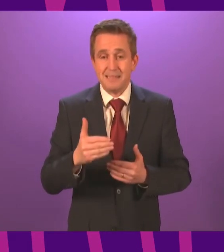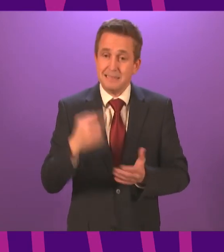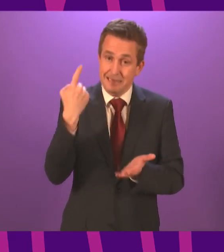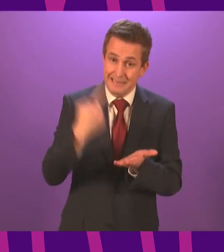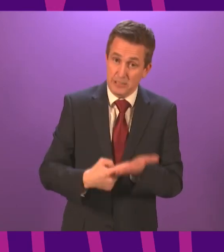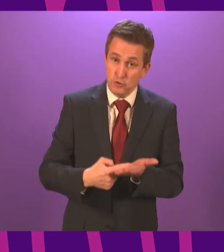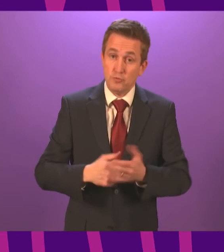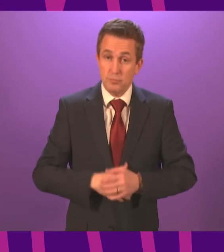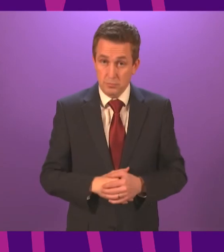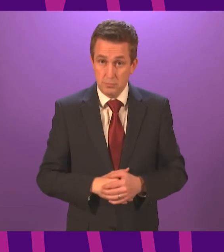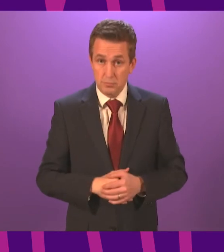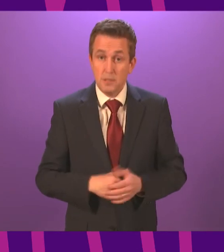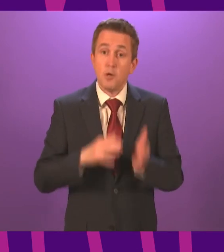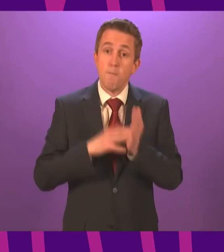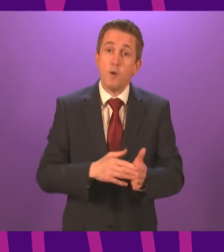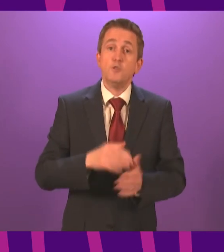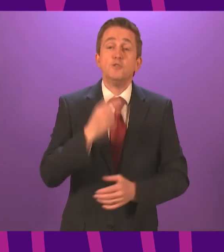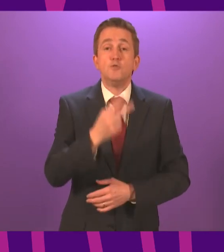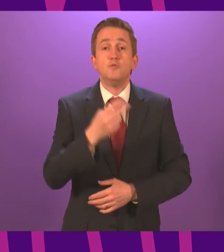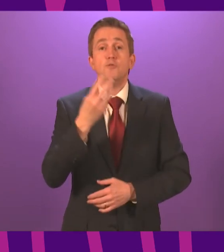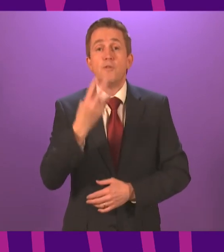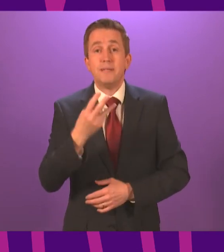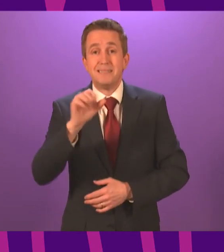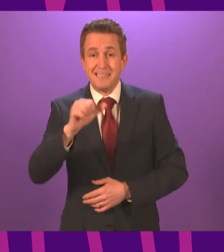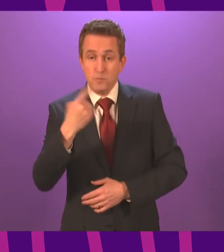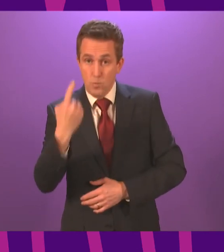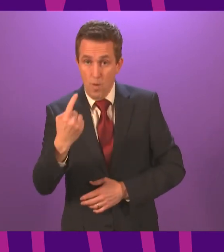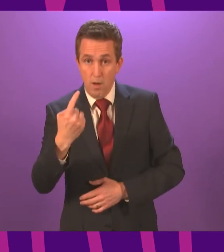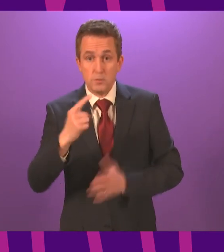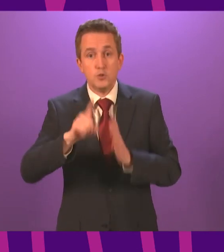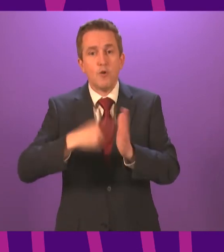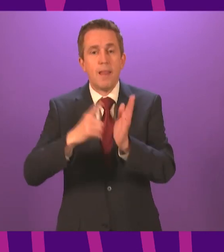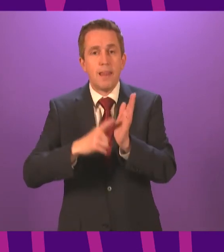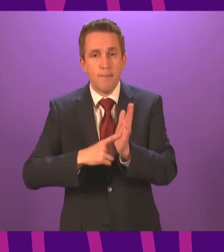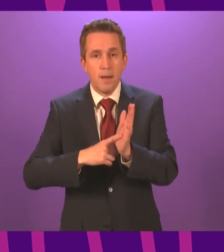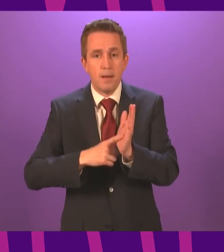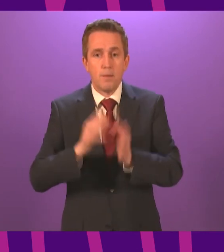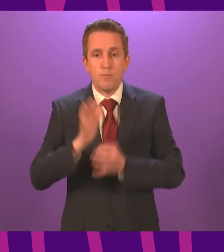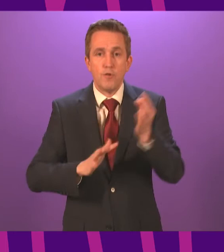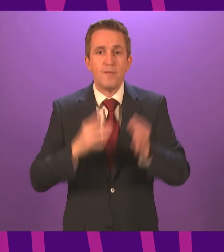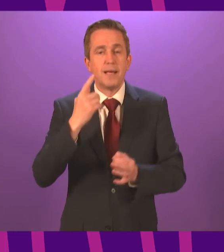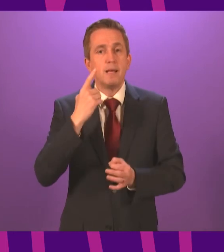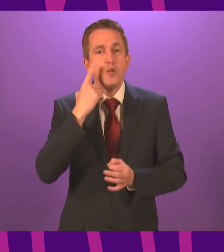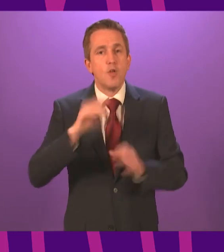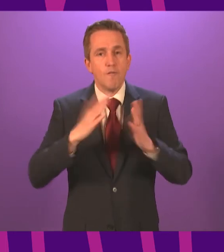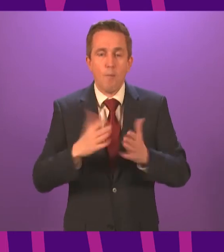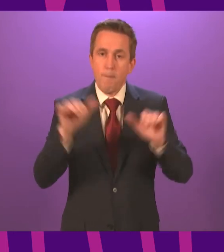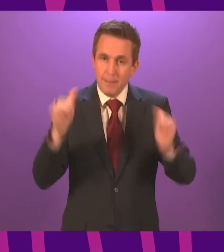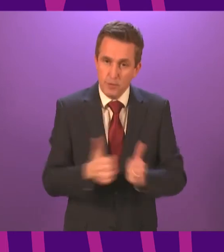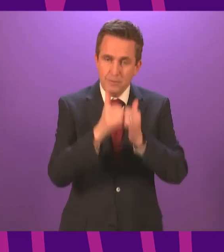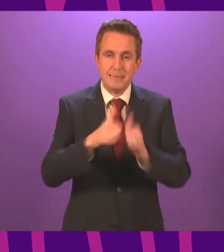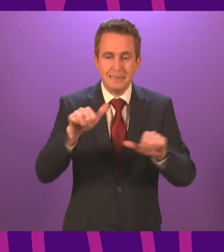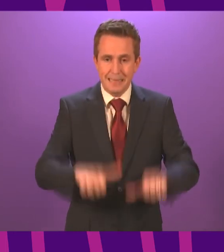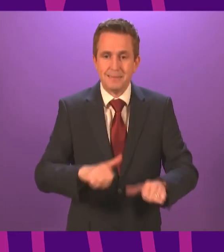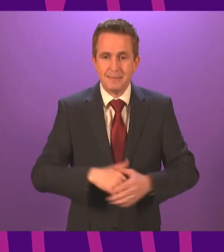first question this evening is that motion 23361 in the name of Joanne Lamont on improving youth football in Scotland be agreed. Are we all agreed?